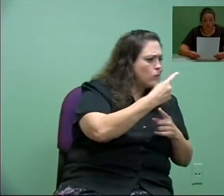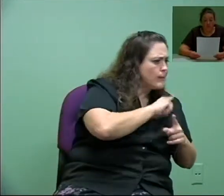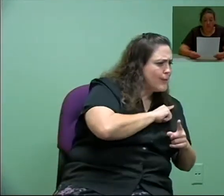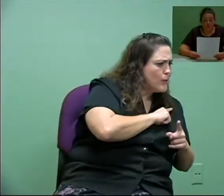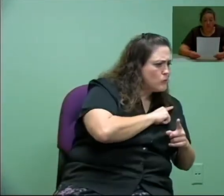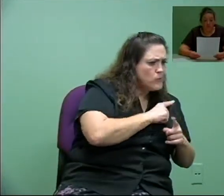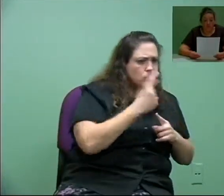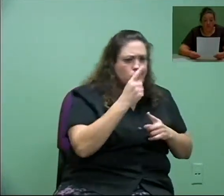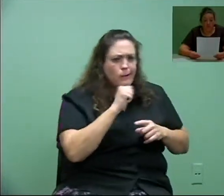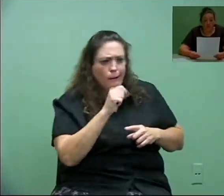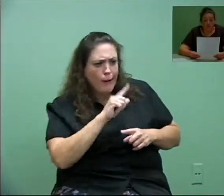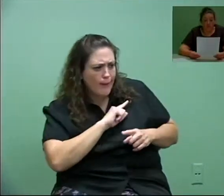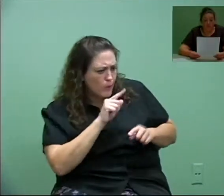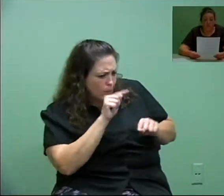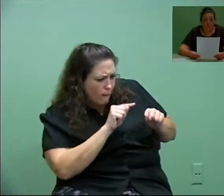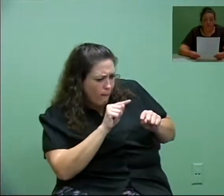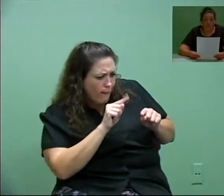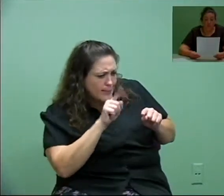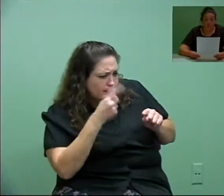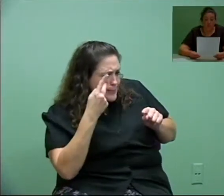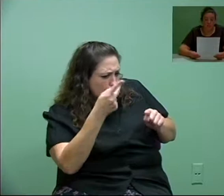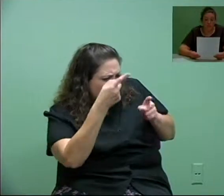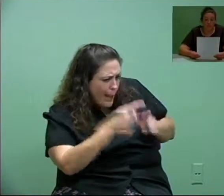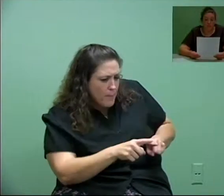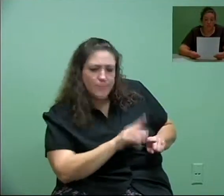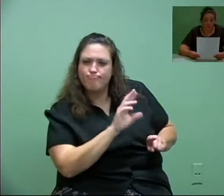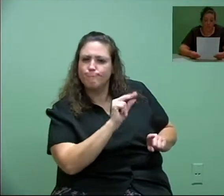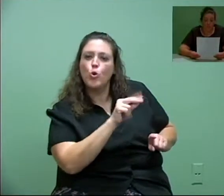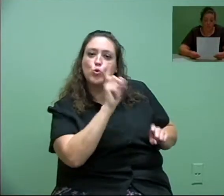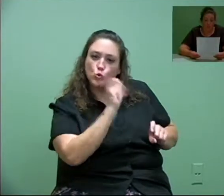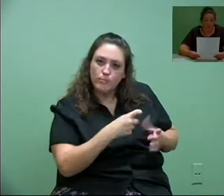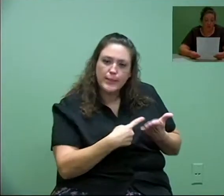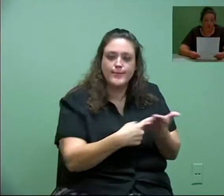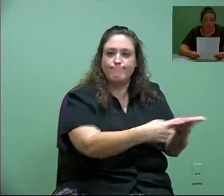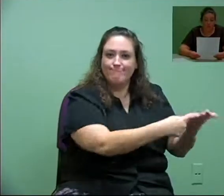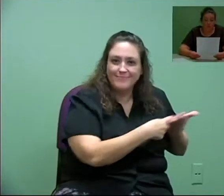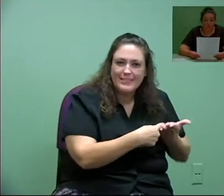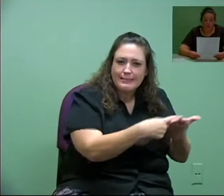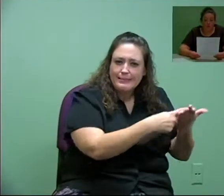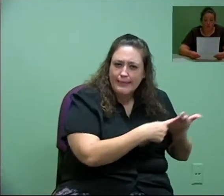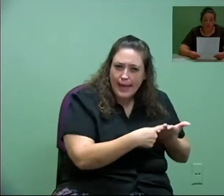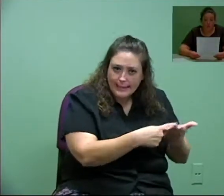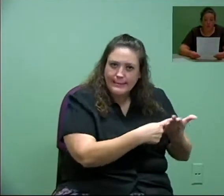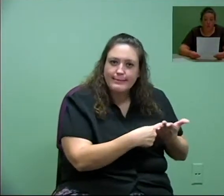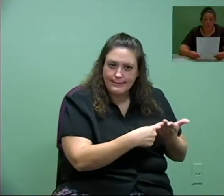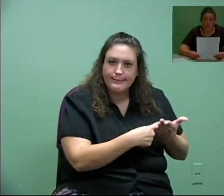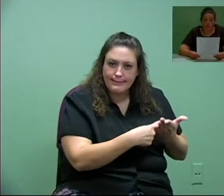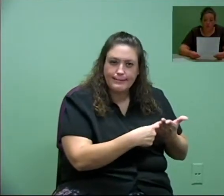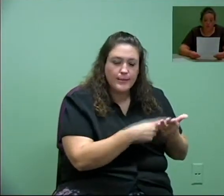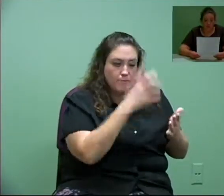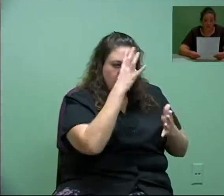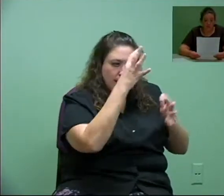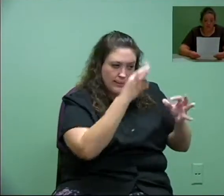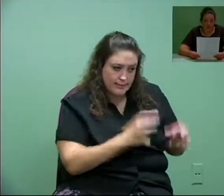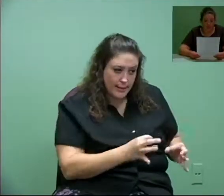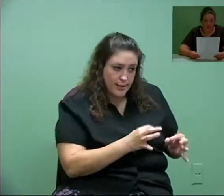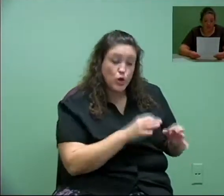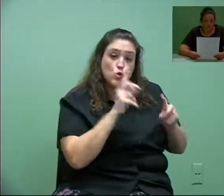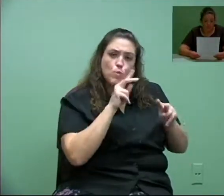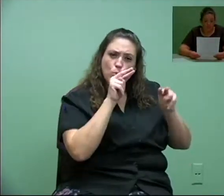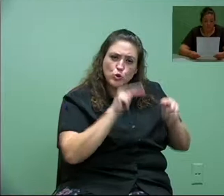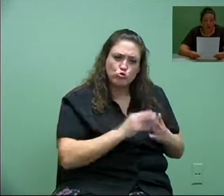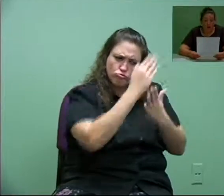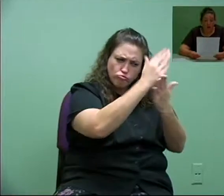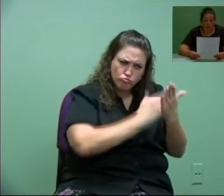and conscientious judgment as to whether the evidence presented by the prosecutor proved each charge beyond a reasonable